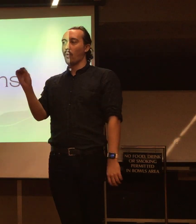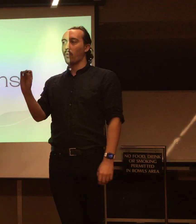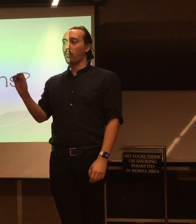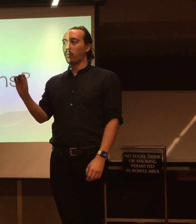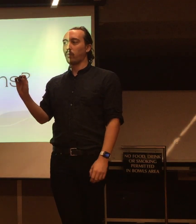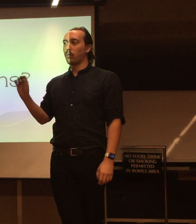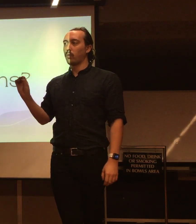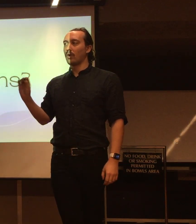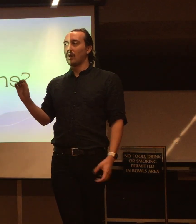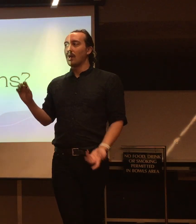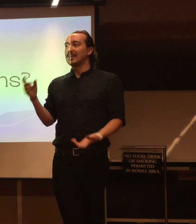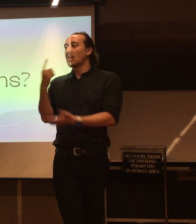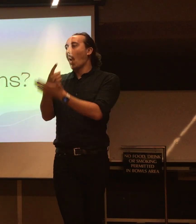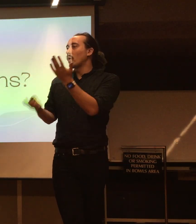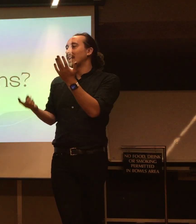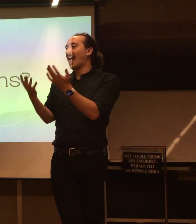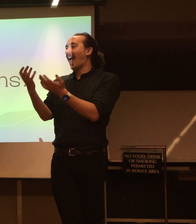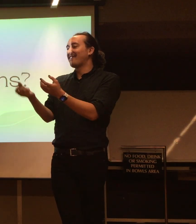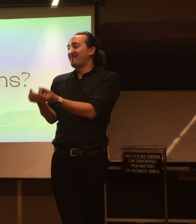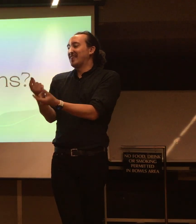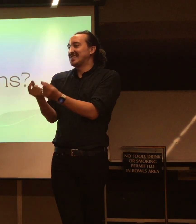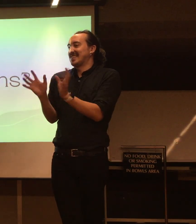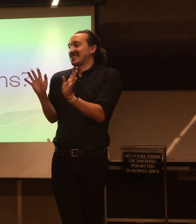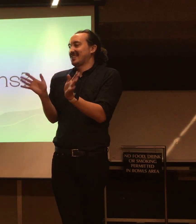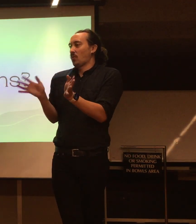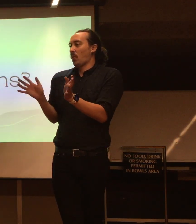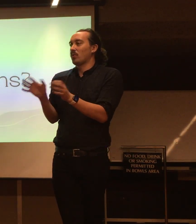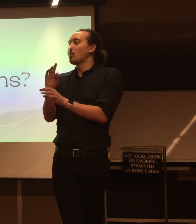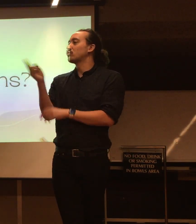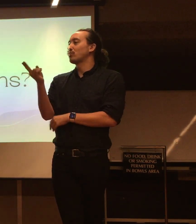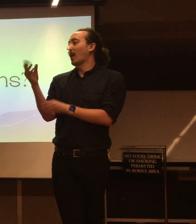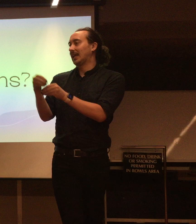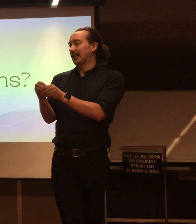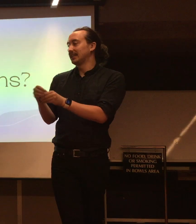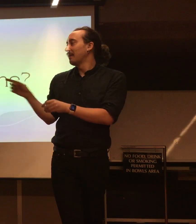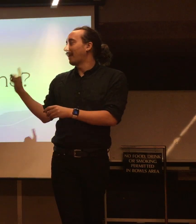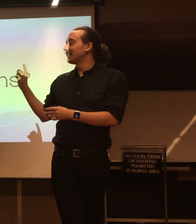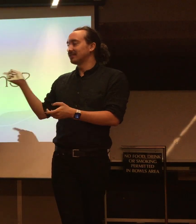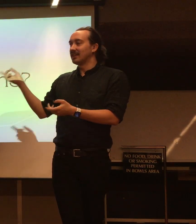Not that I know of. But I don't know everything, so I could be wrong.